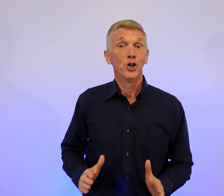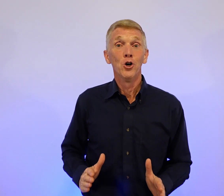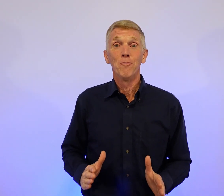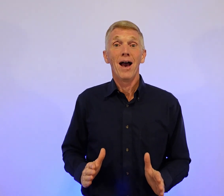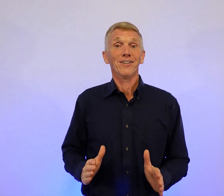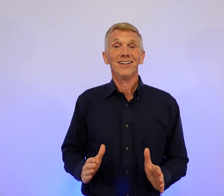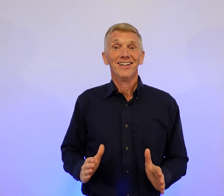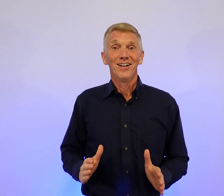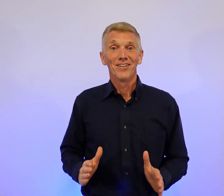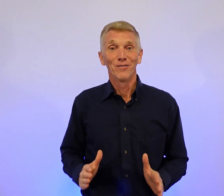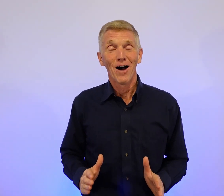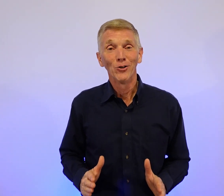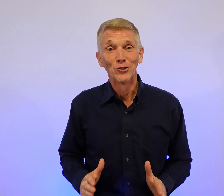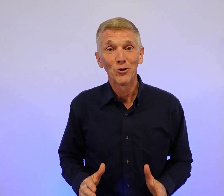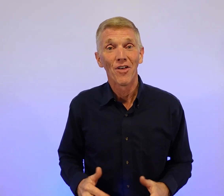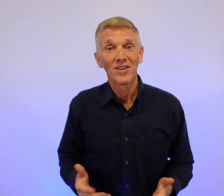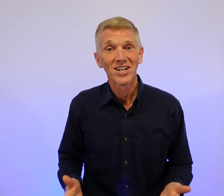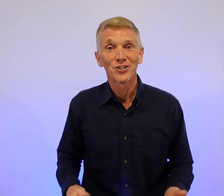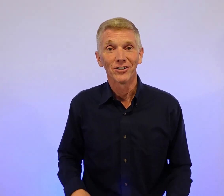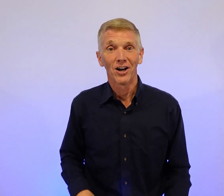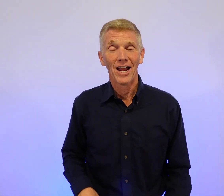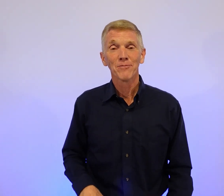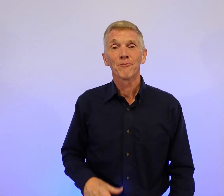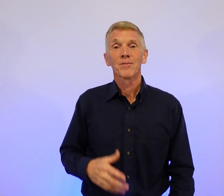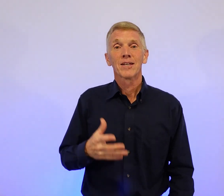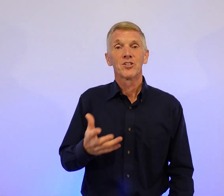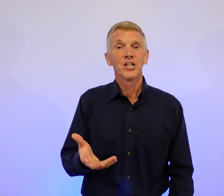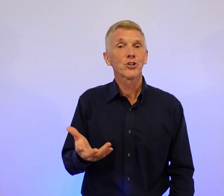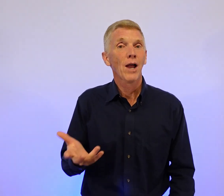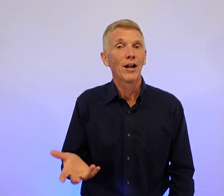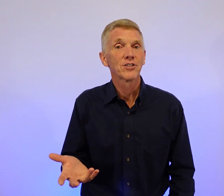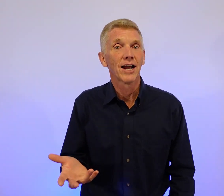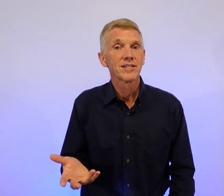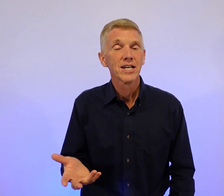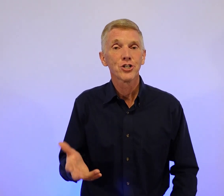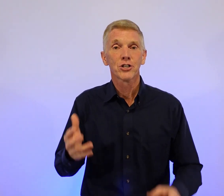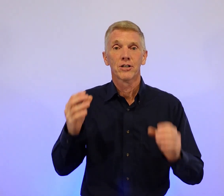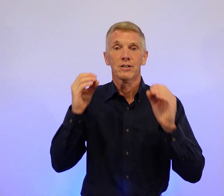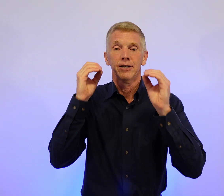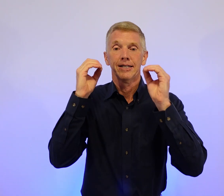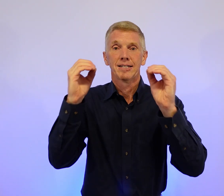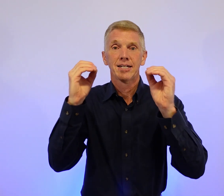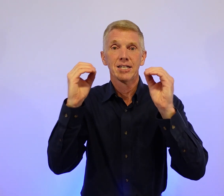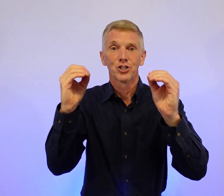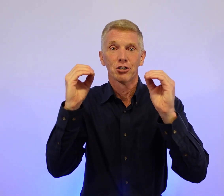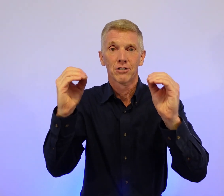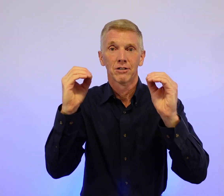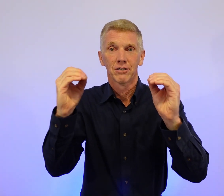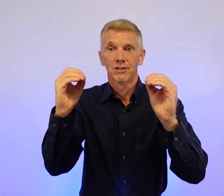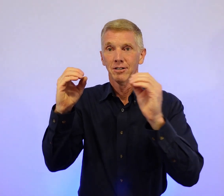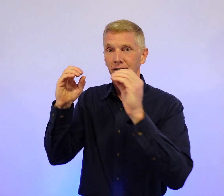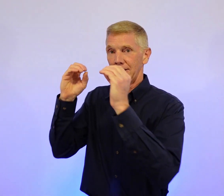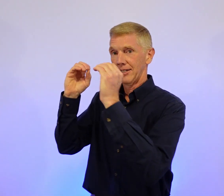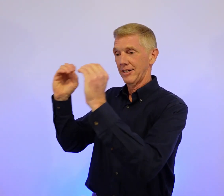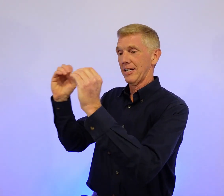who better to follow the student than the teacher, right? Teacher, how do you sign teach? Teach.